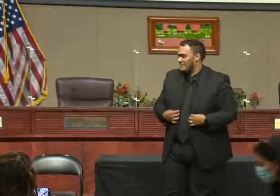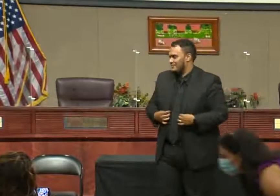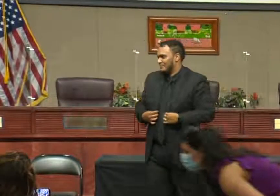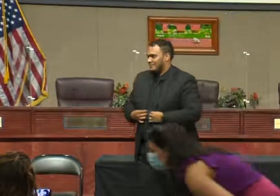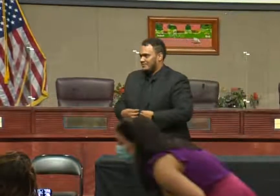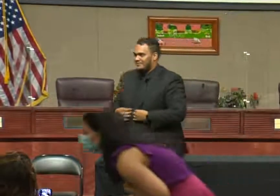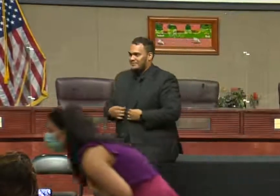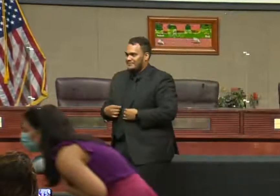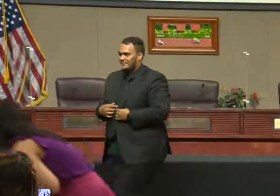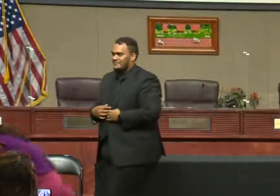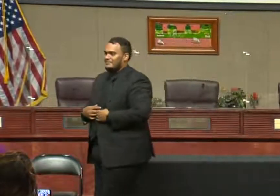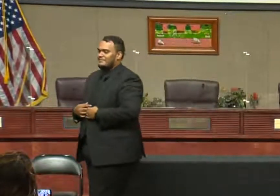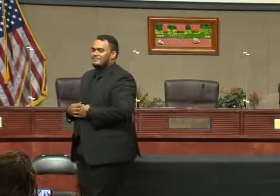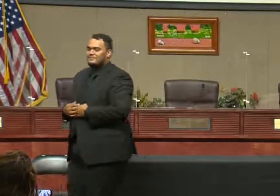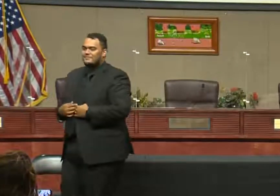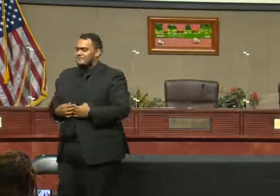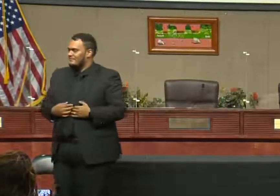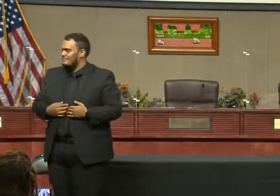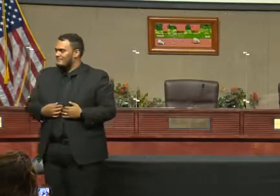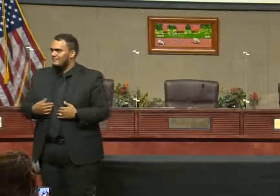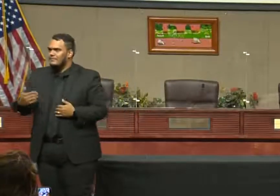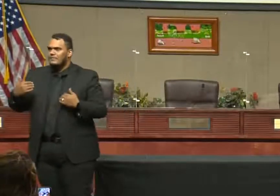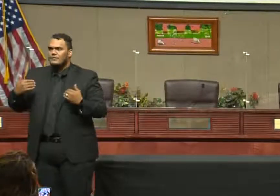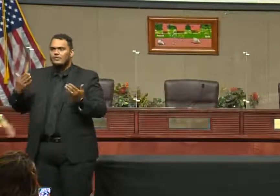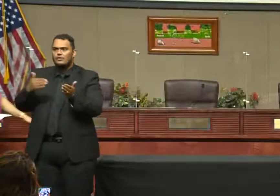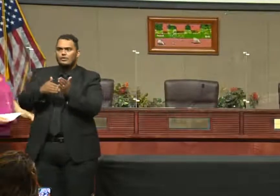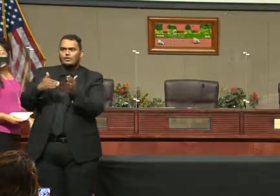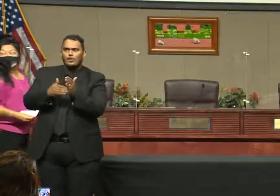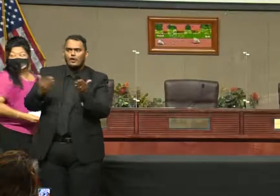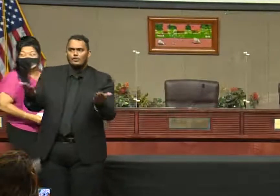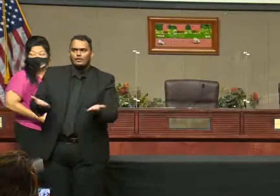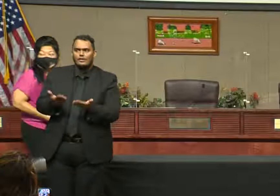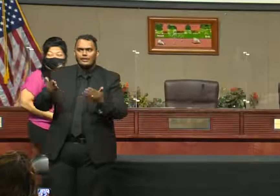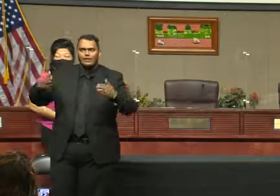Do we have the physician here yet?